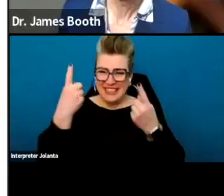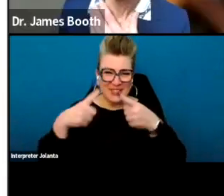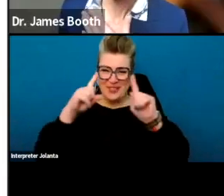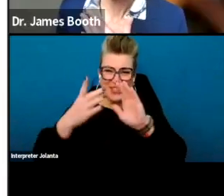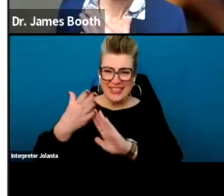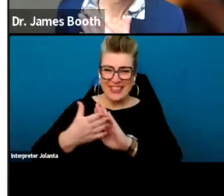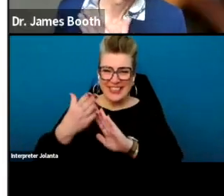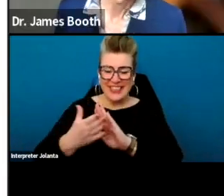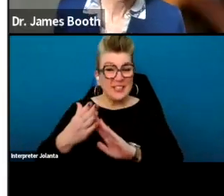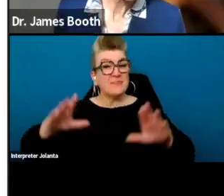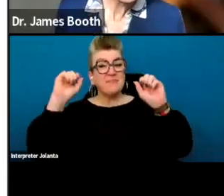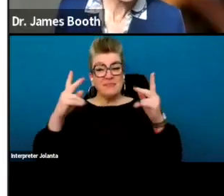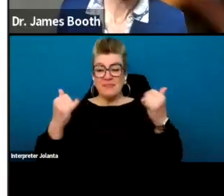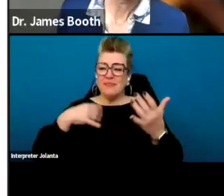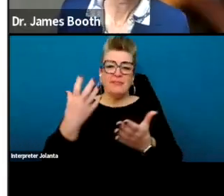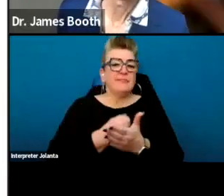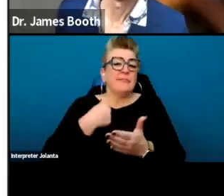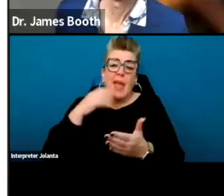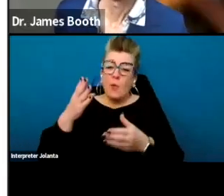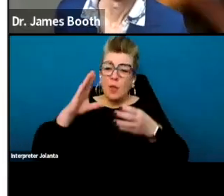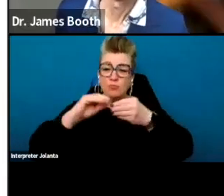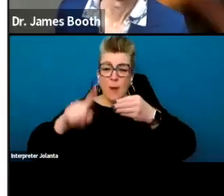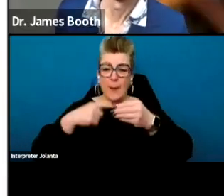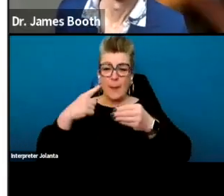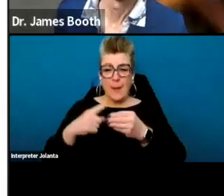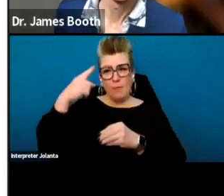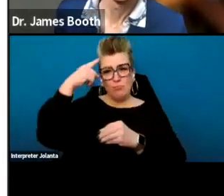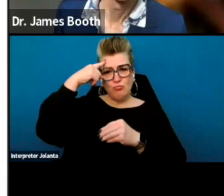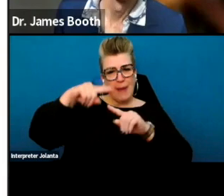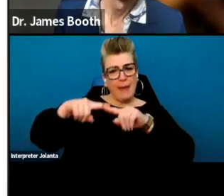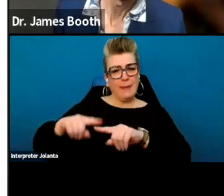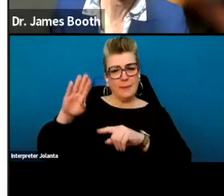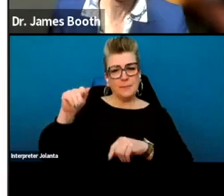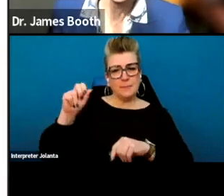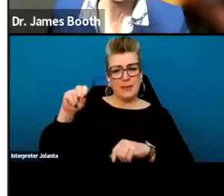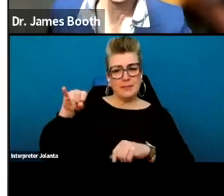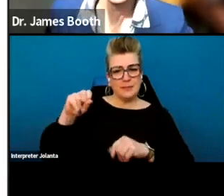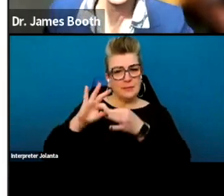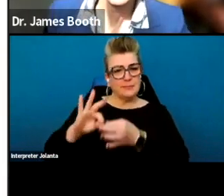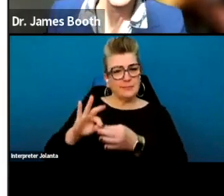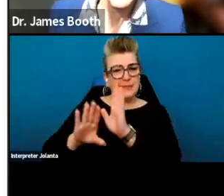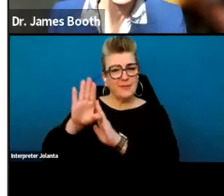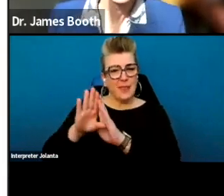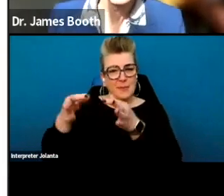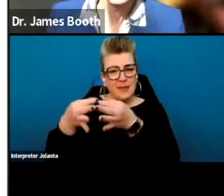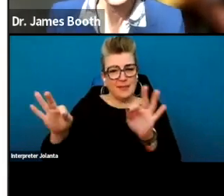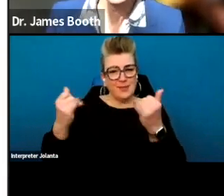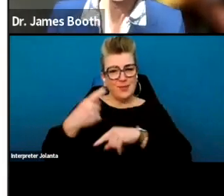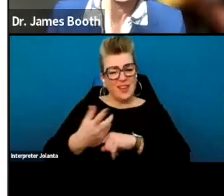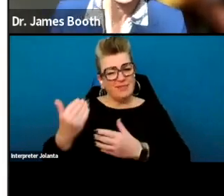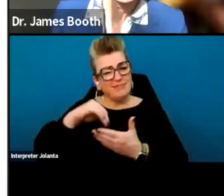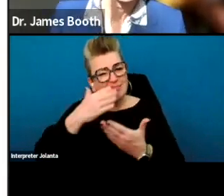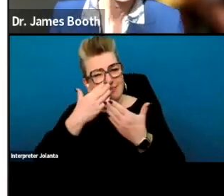So yeah, I'm going to be talking about the brain bases of language development today. again, thanks for having